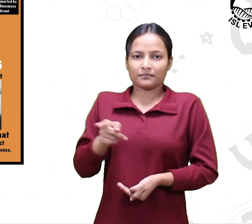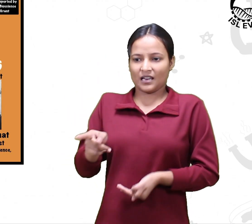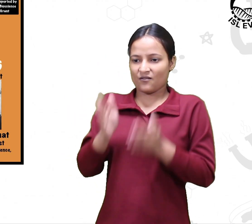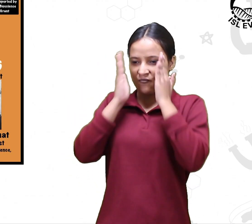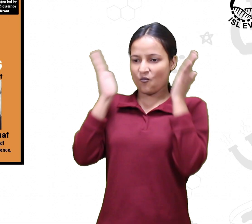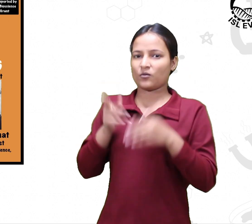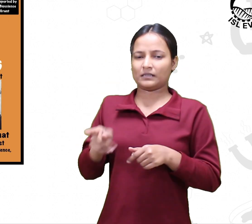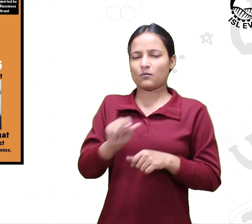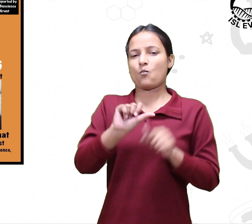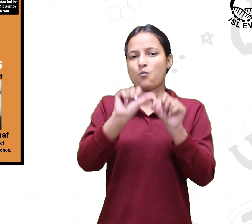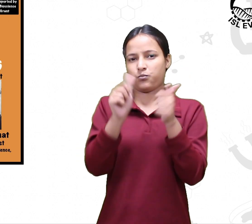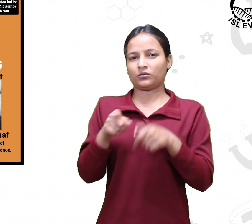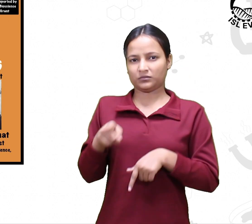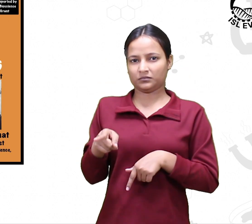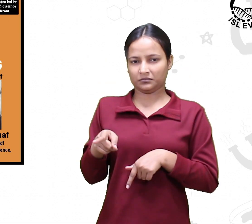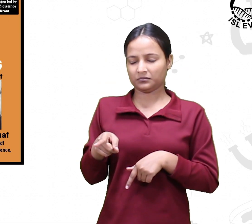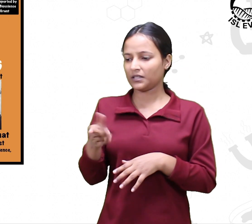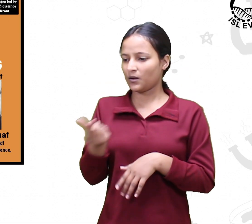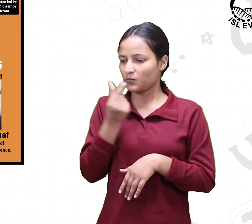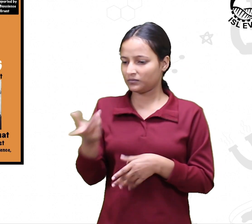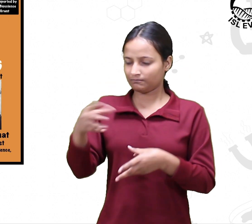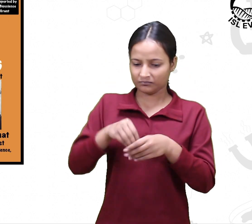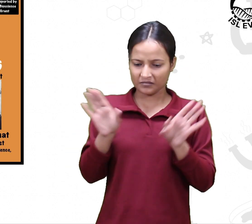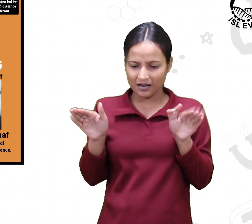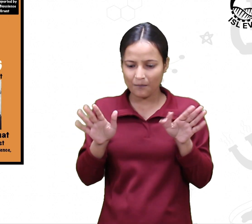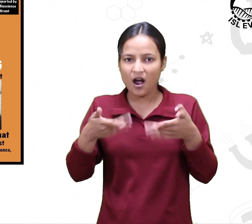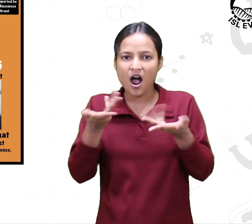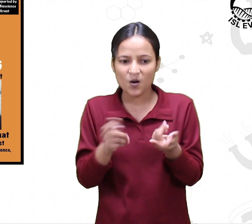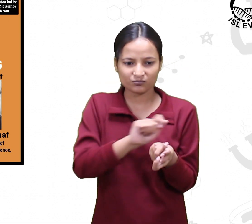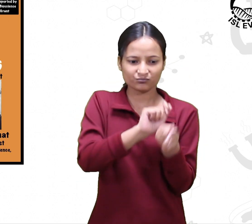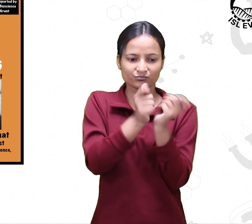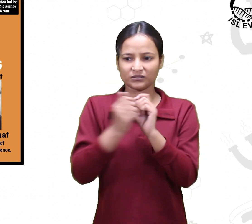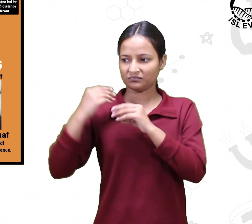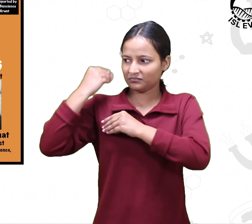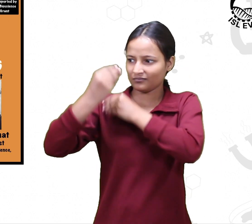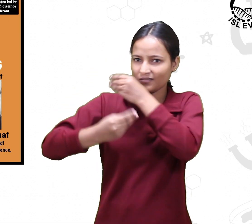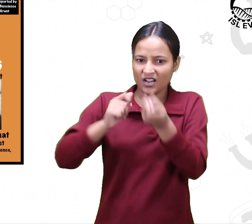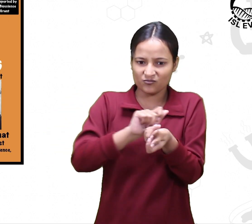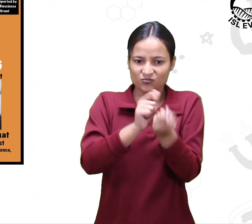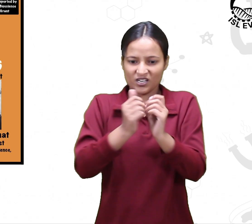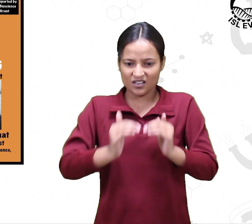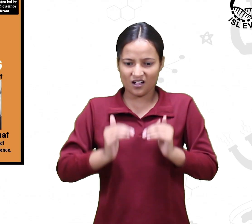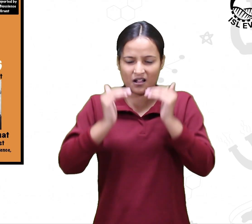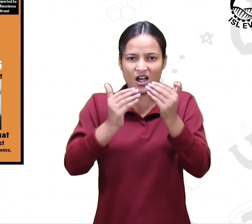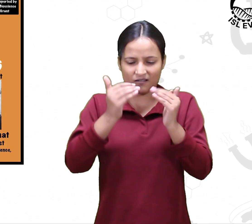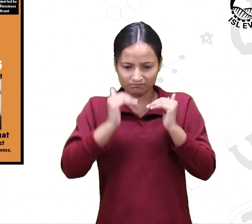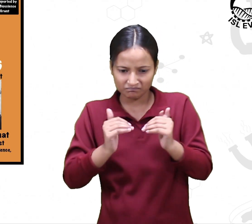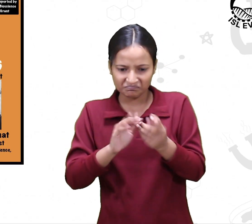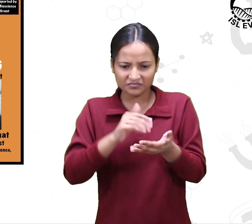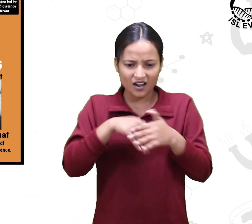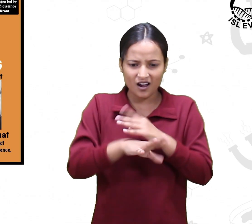of studying limb development. So that's what I did for my PhD, and it had a lot of very